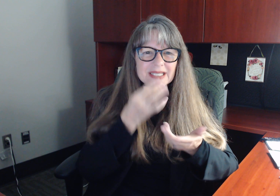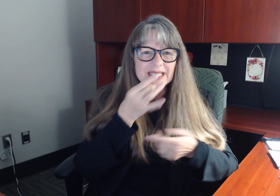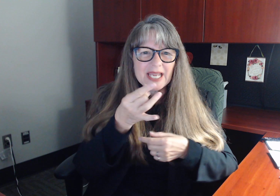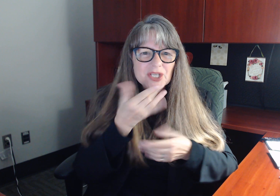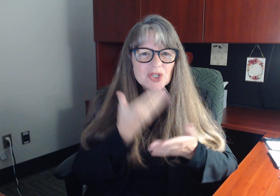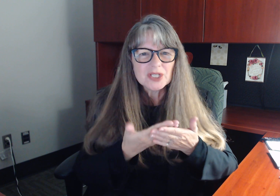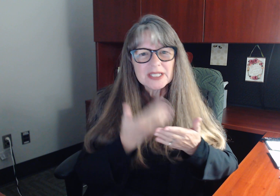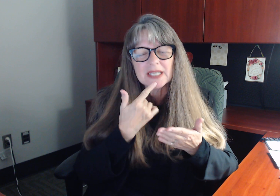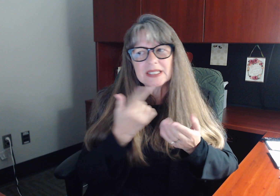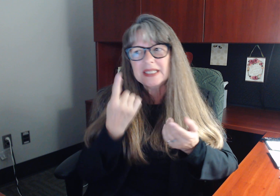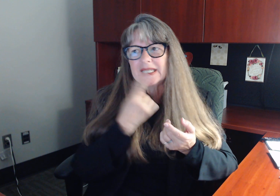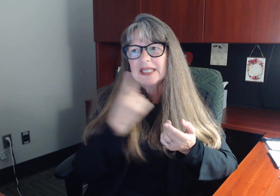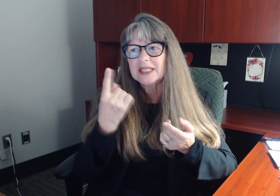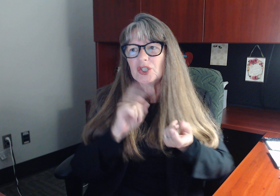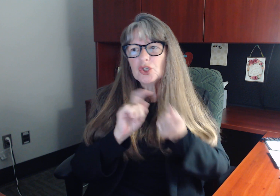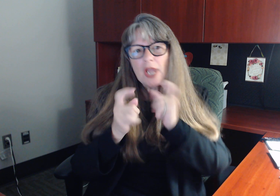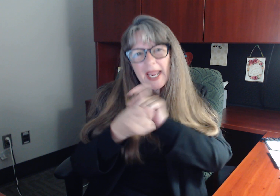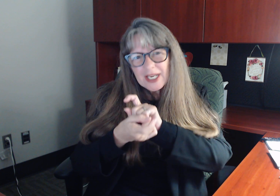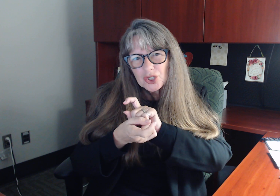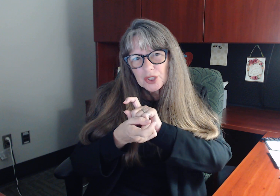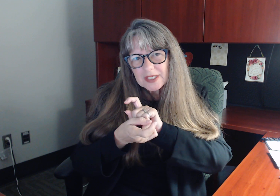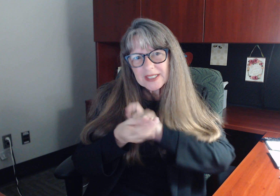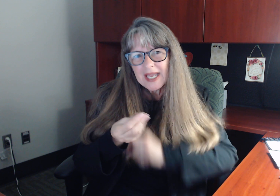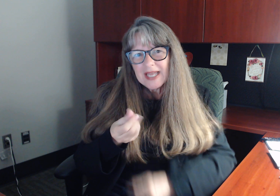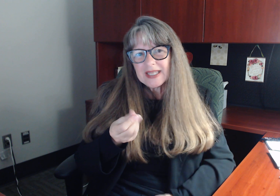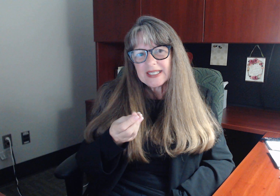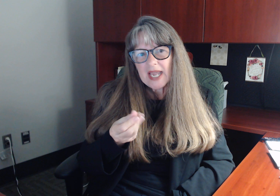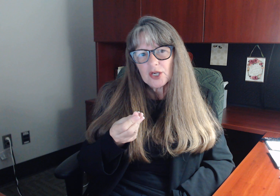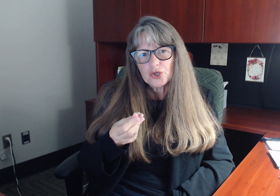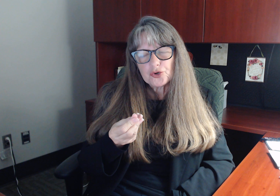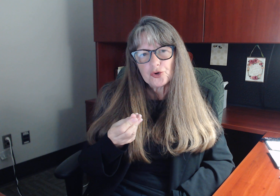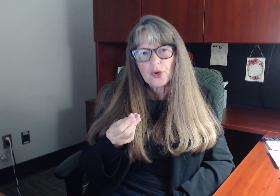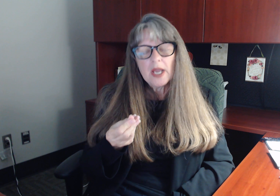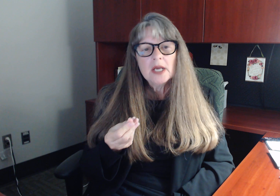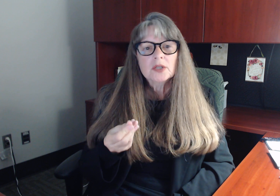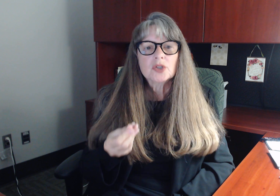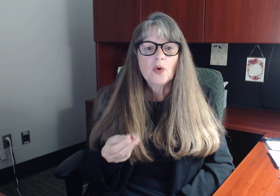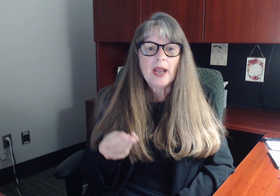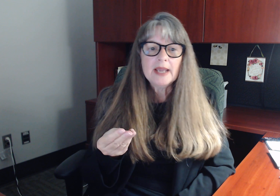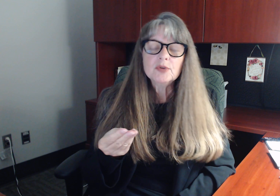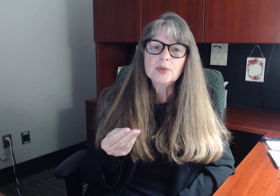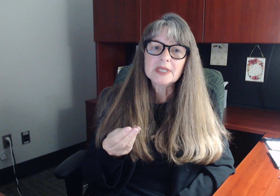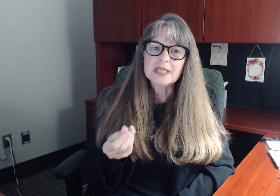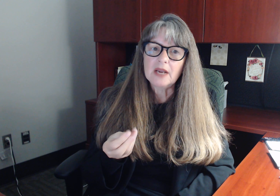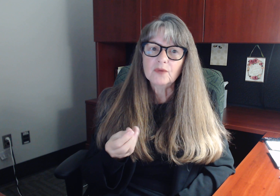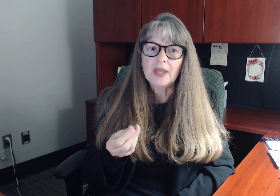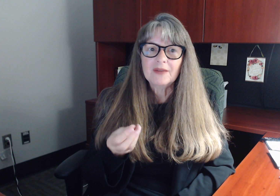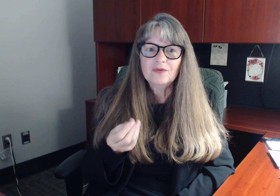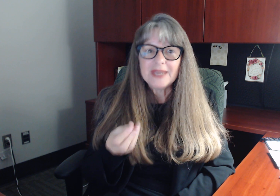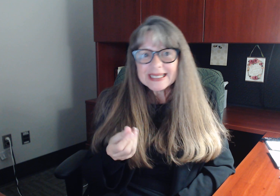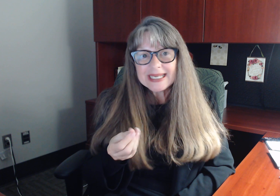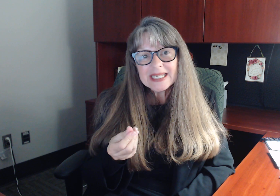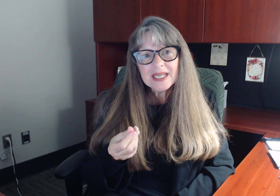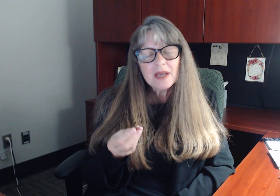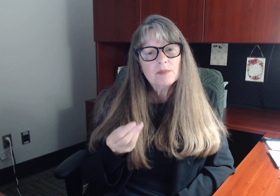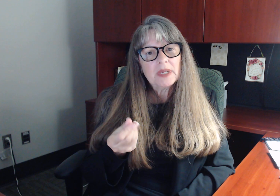taste good. It's because it says it changes the texture. So I am doing the sign for like feeling, because